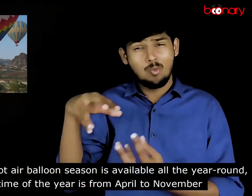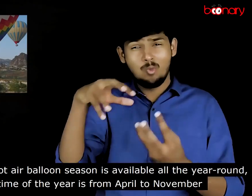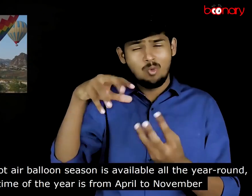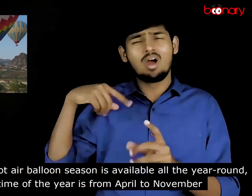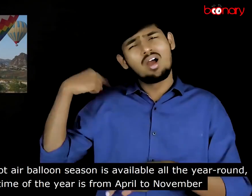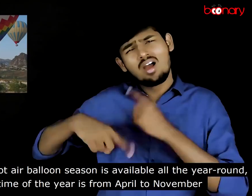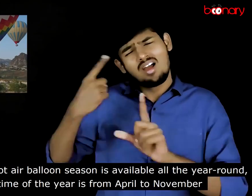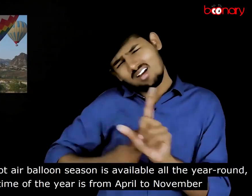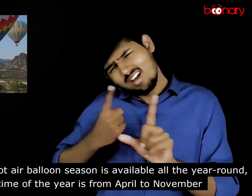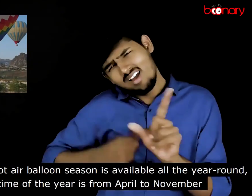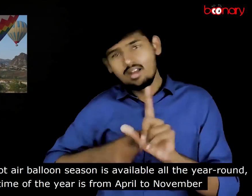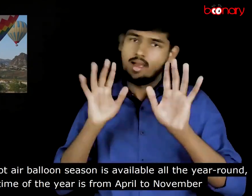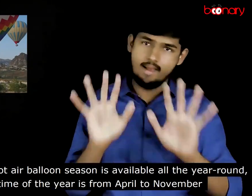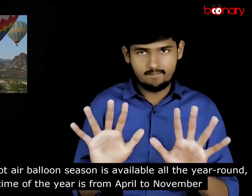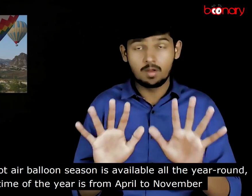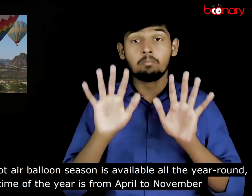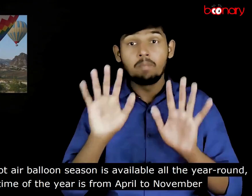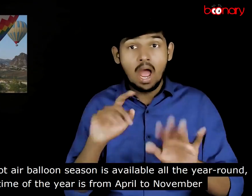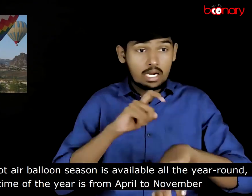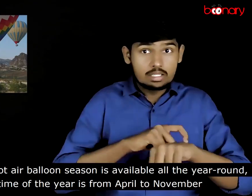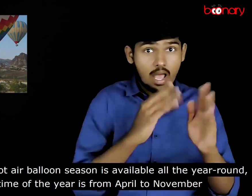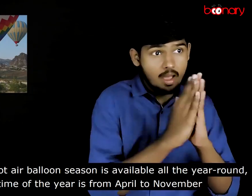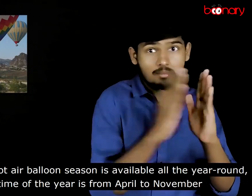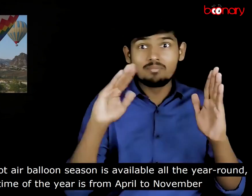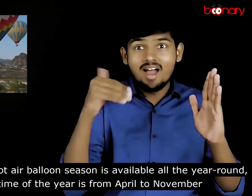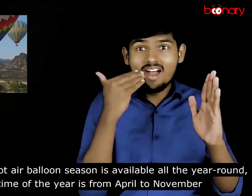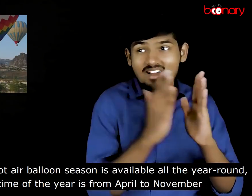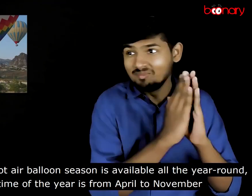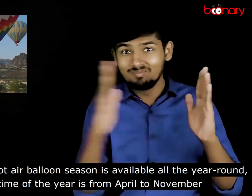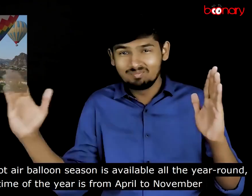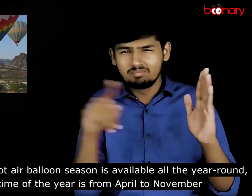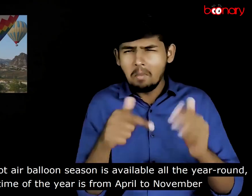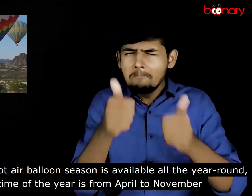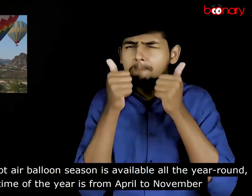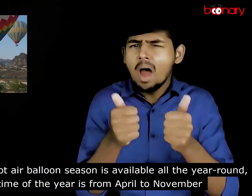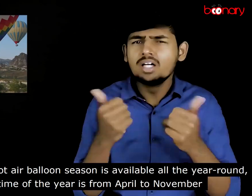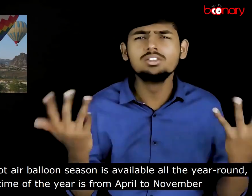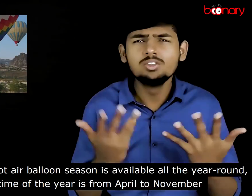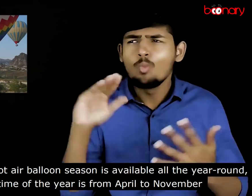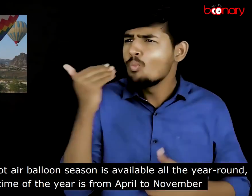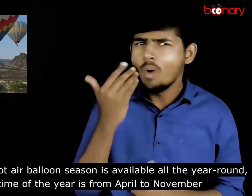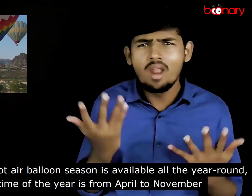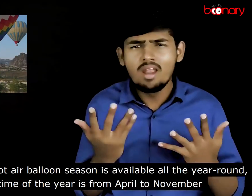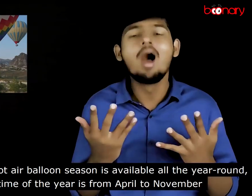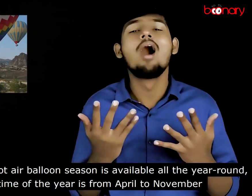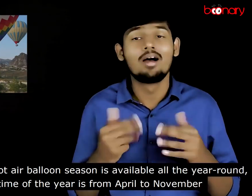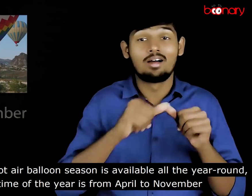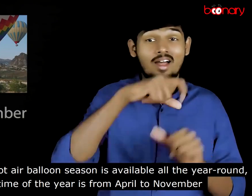Although the hot air balloon season is available all the year round, but the best time of the